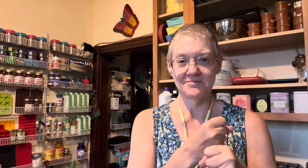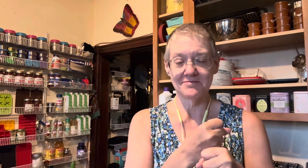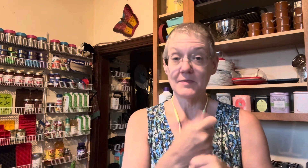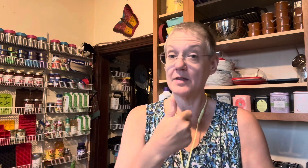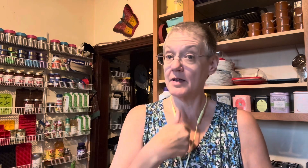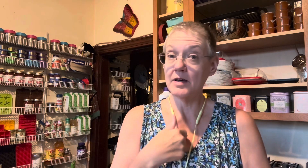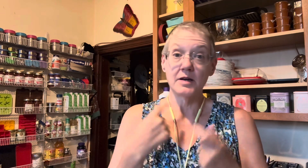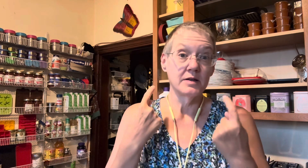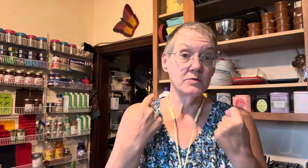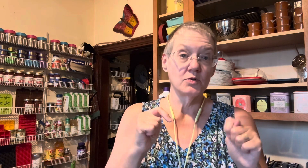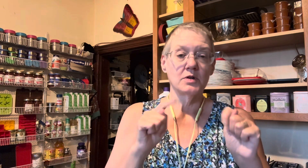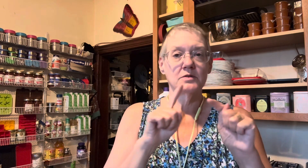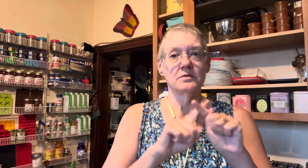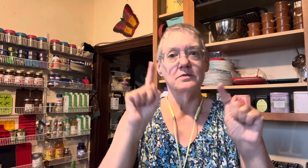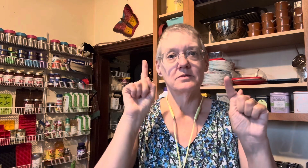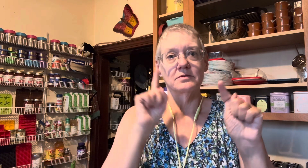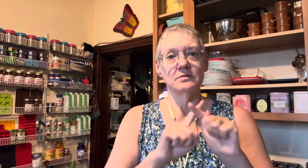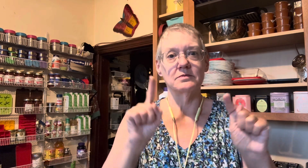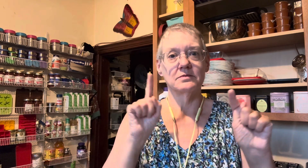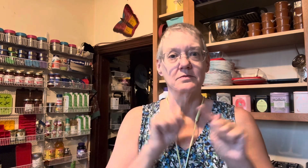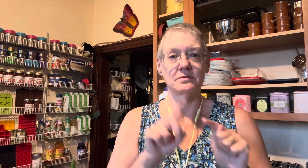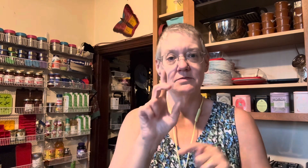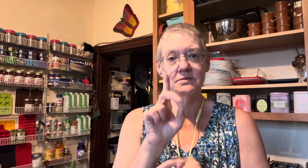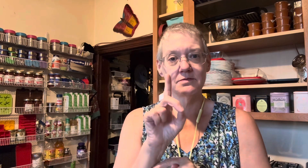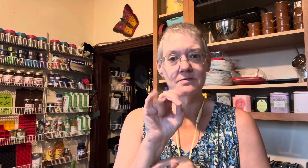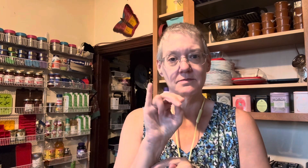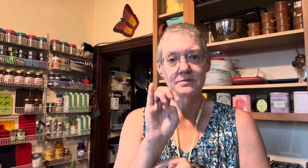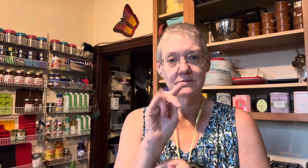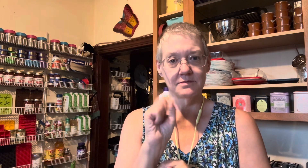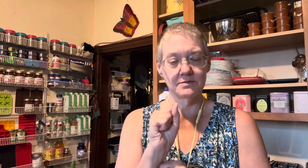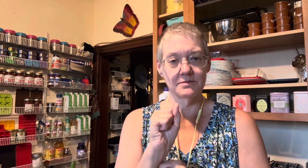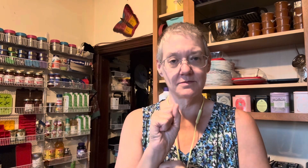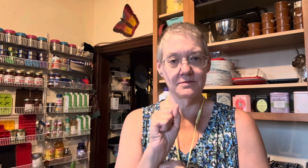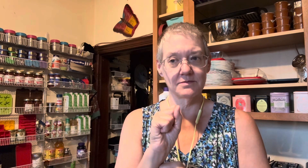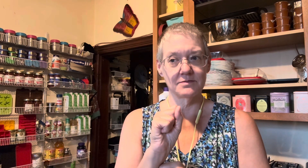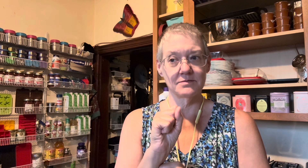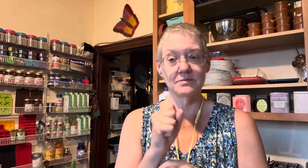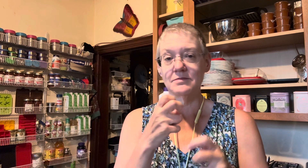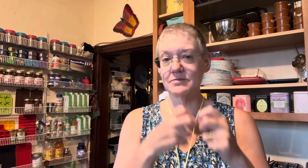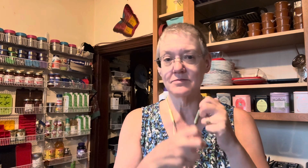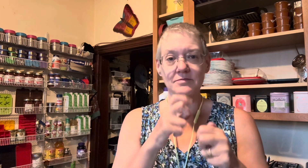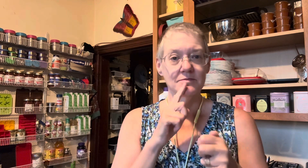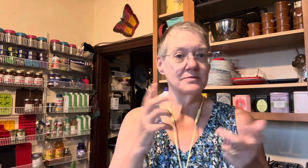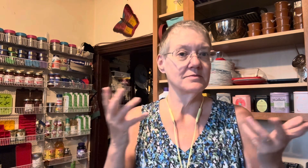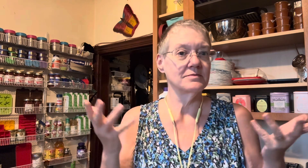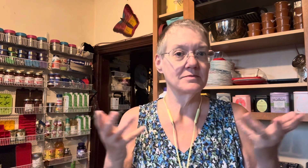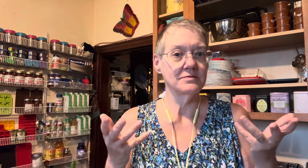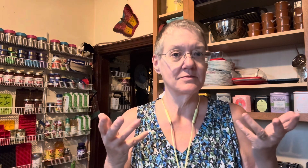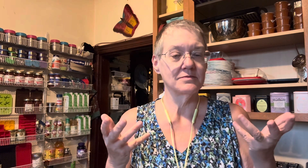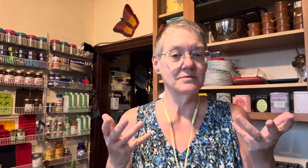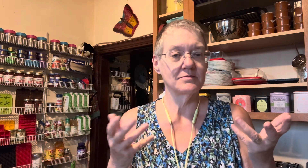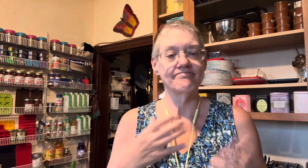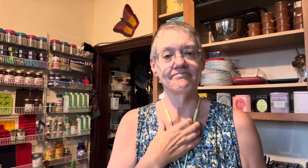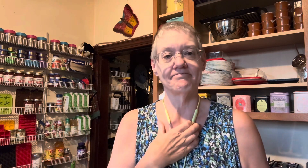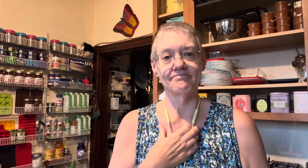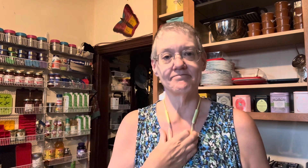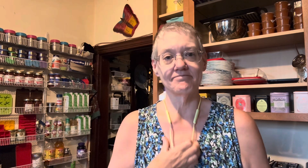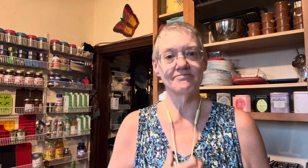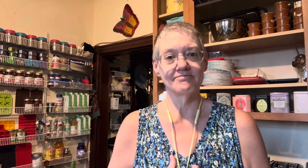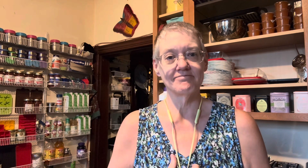low carb for 7 years. And I've tried so many diets over my lifetime. The problem is, they were not